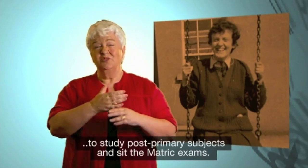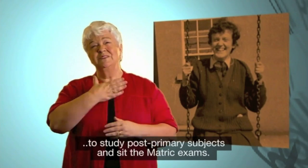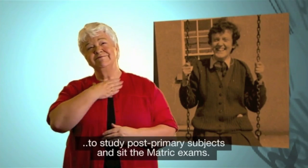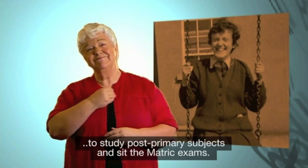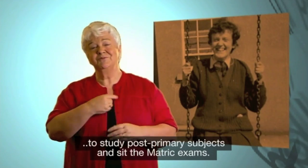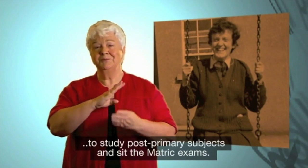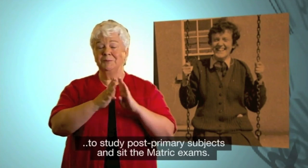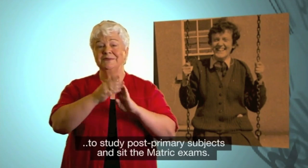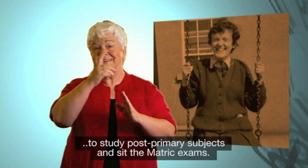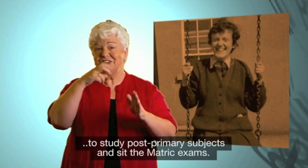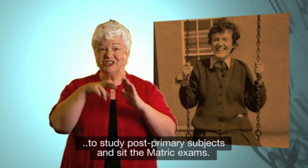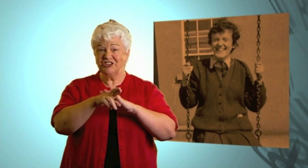matric exams.